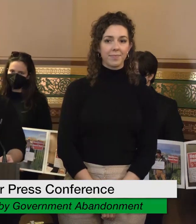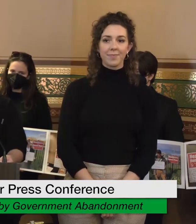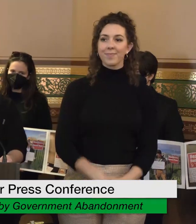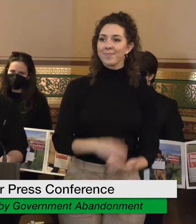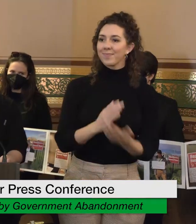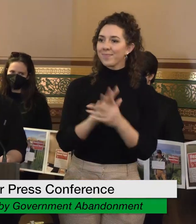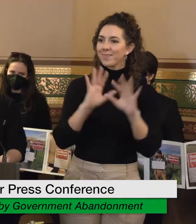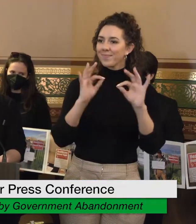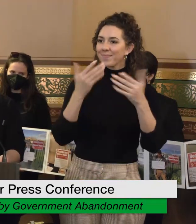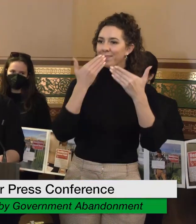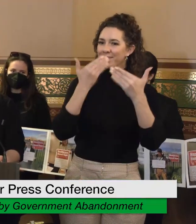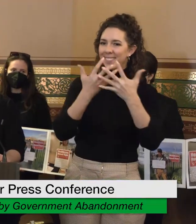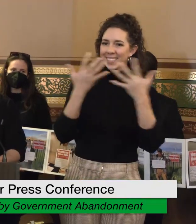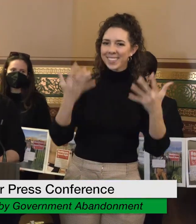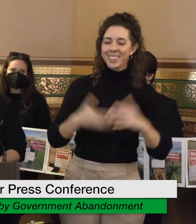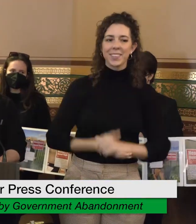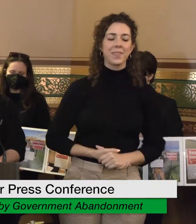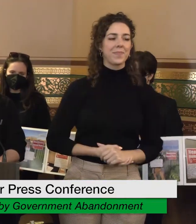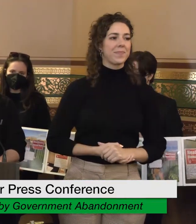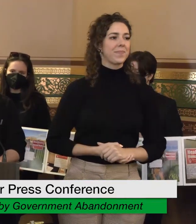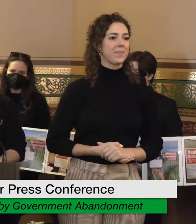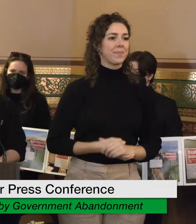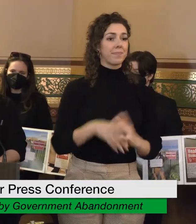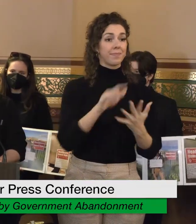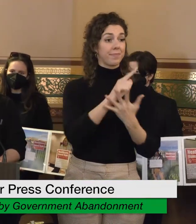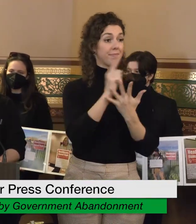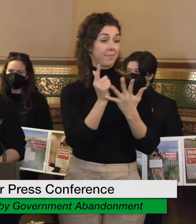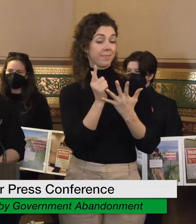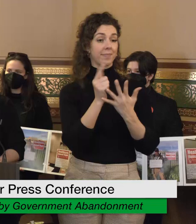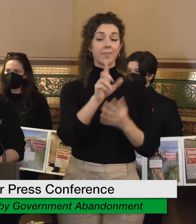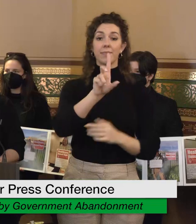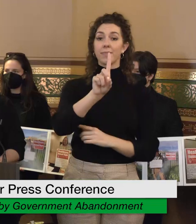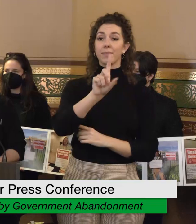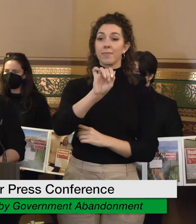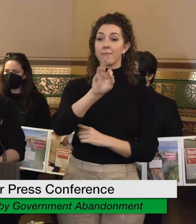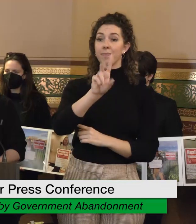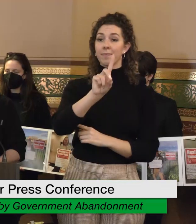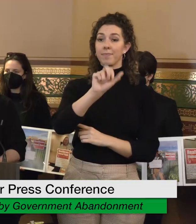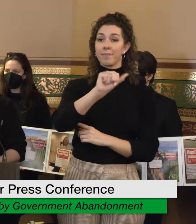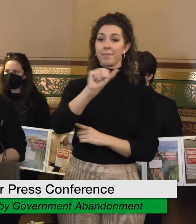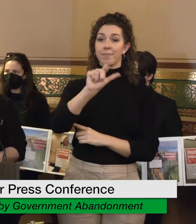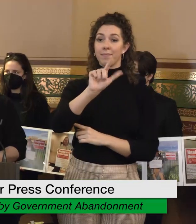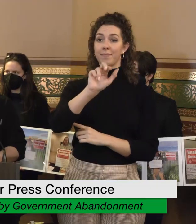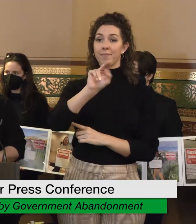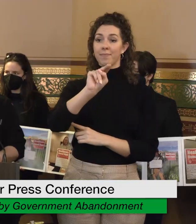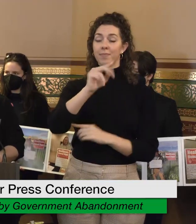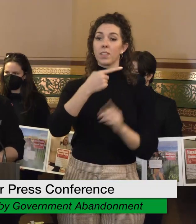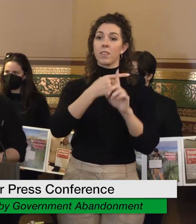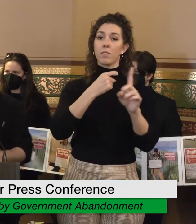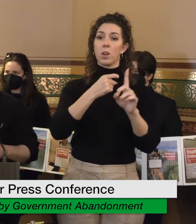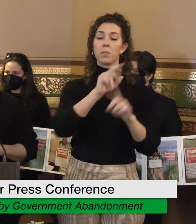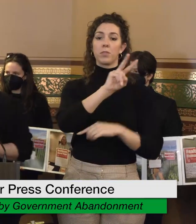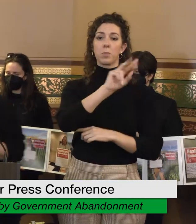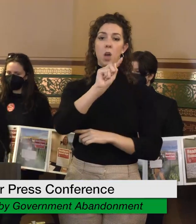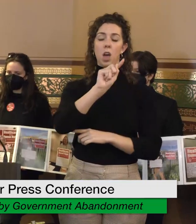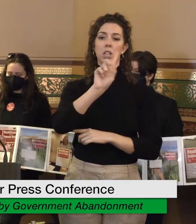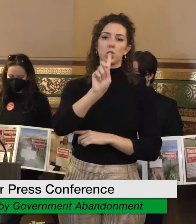All right, thank you so much. Our next speaker is going to be David Allen of Vermont Just Justice.